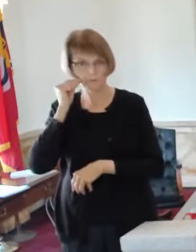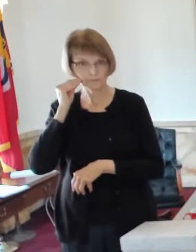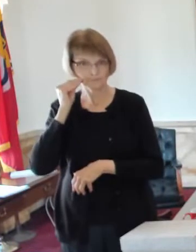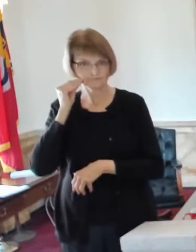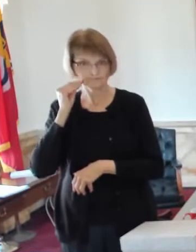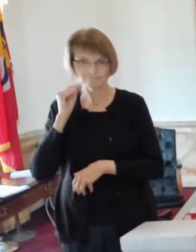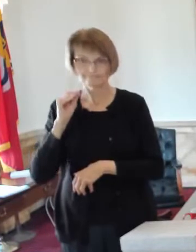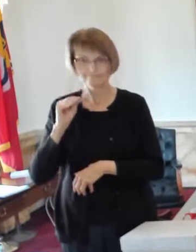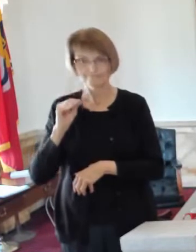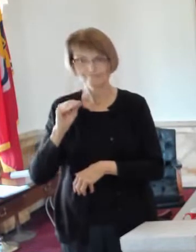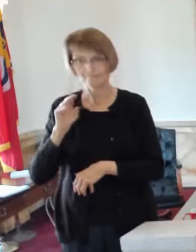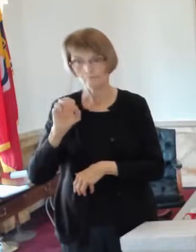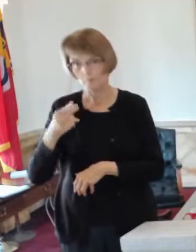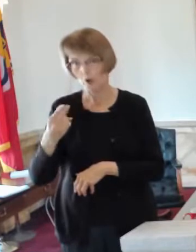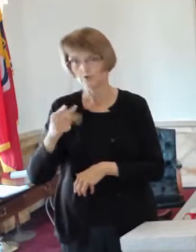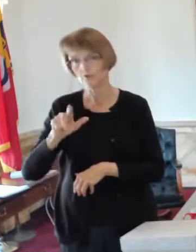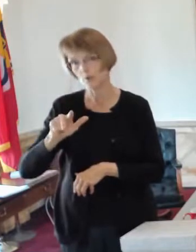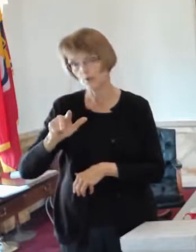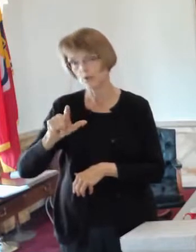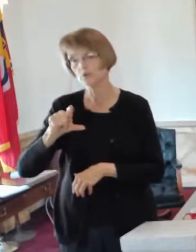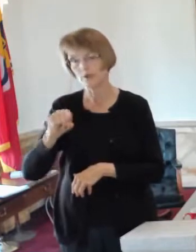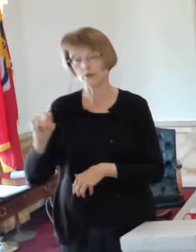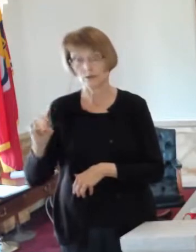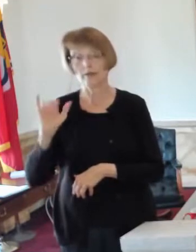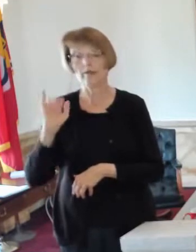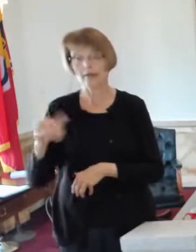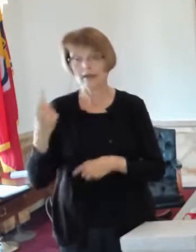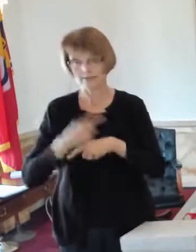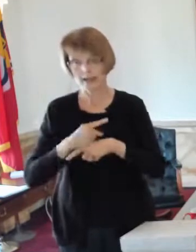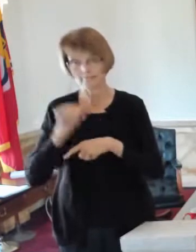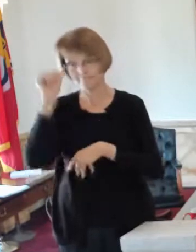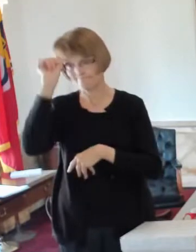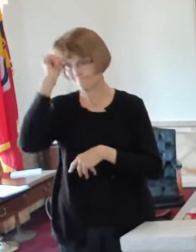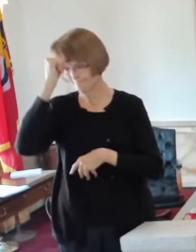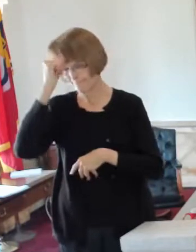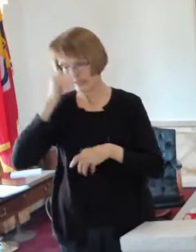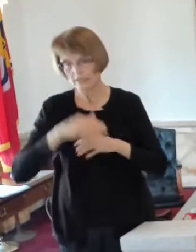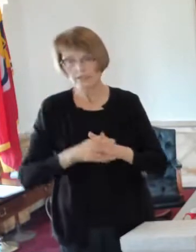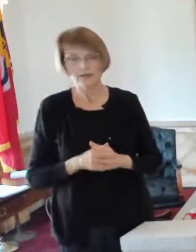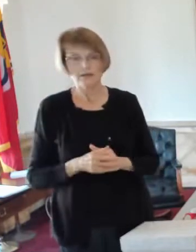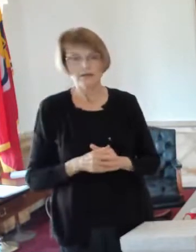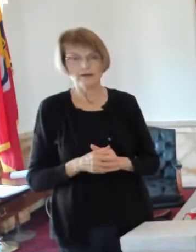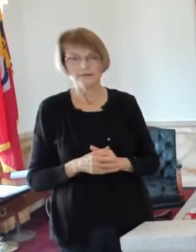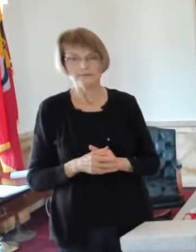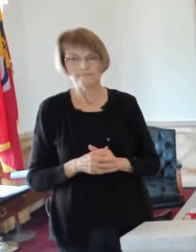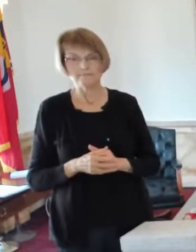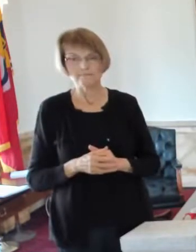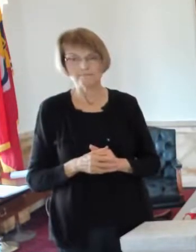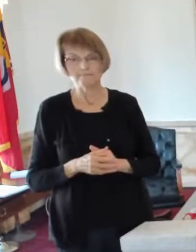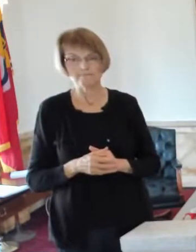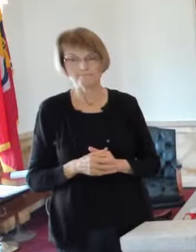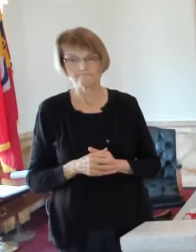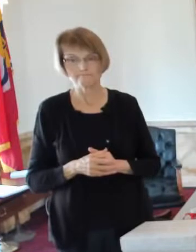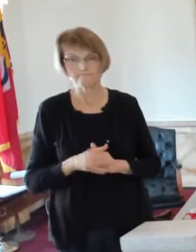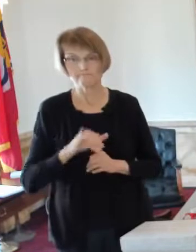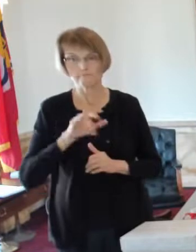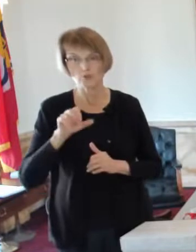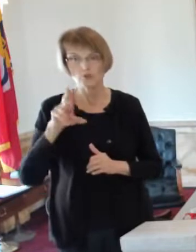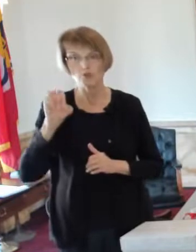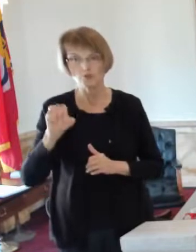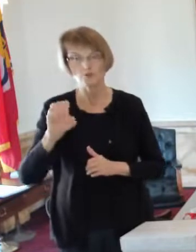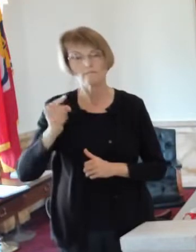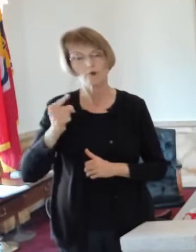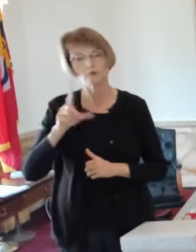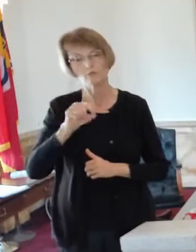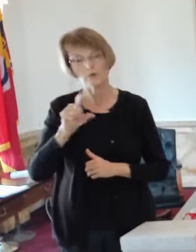2020. That was a very memorable day. And June 1st of